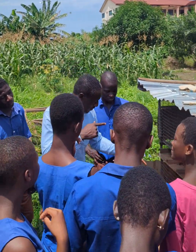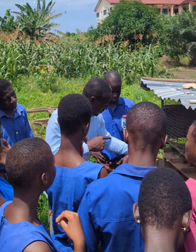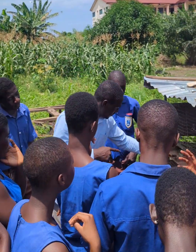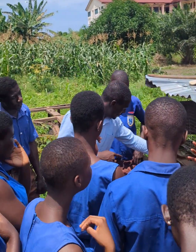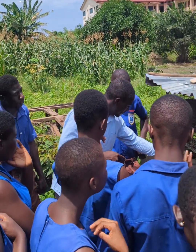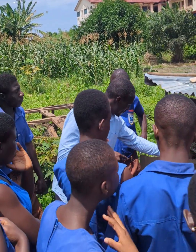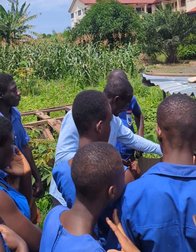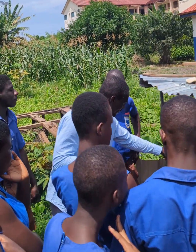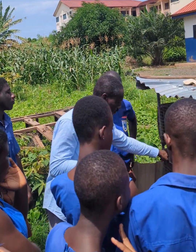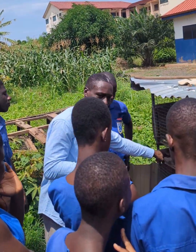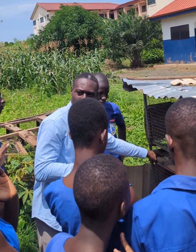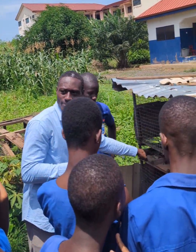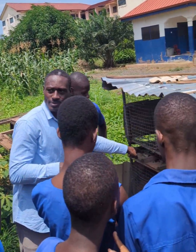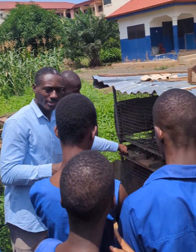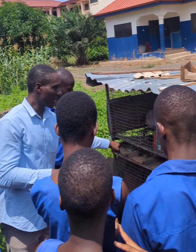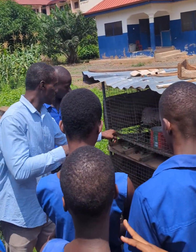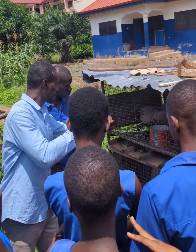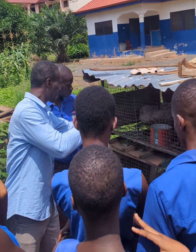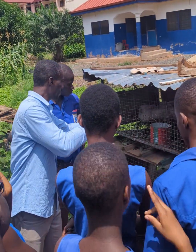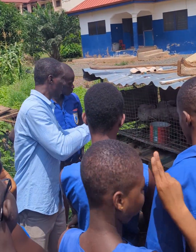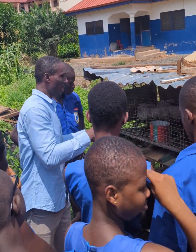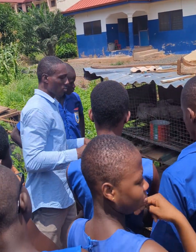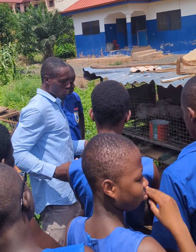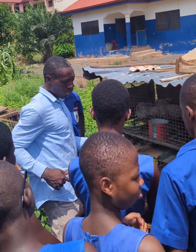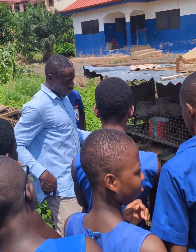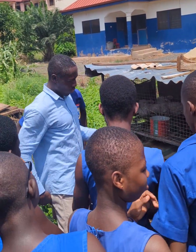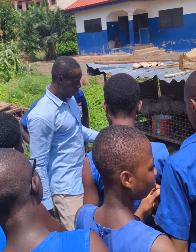So we also talked about their waste materials.